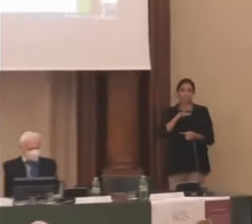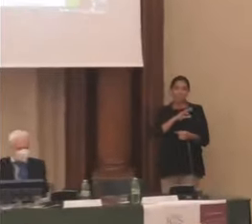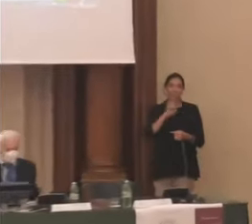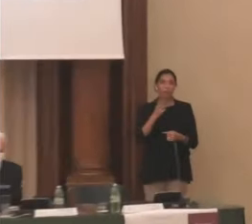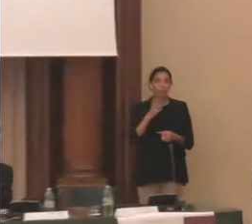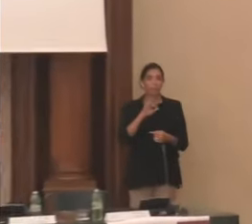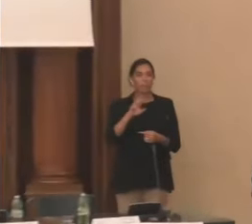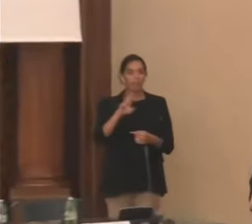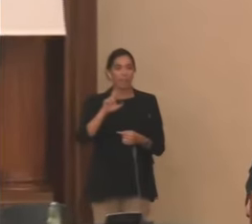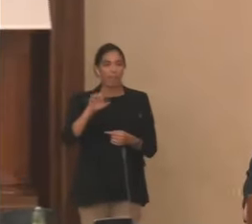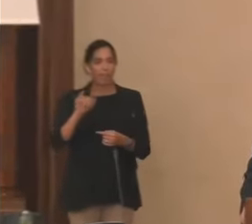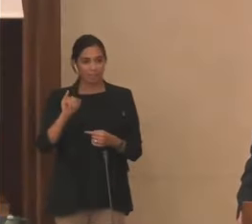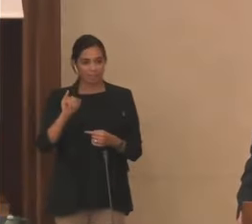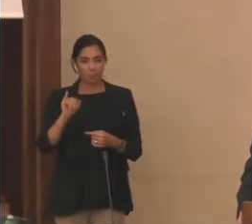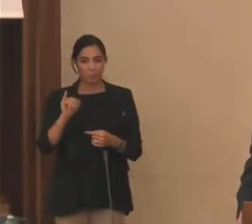Ferraro, per